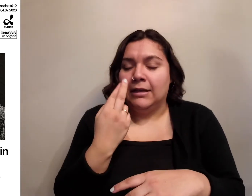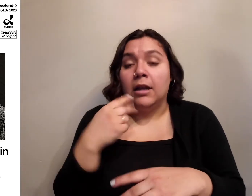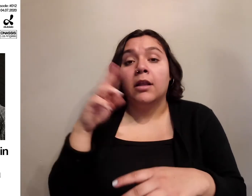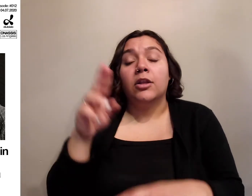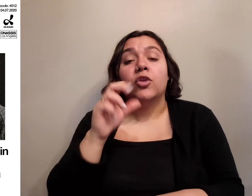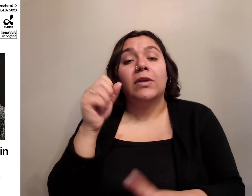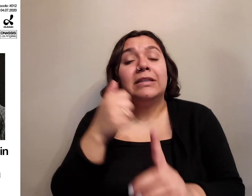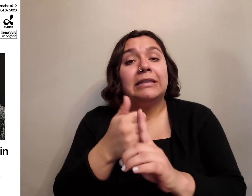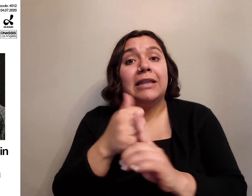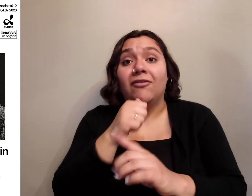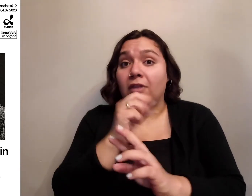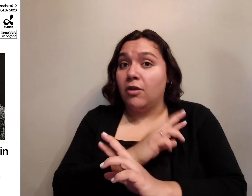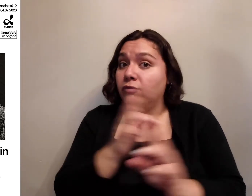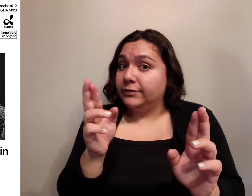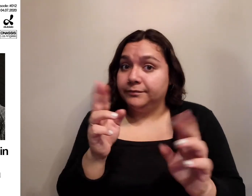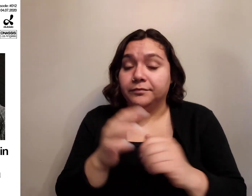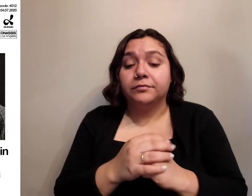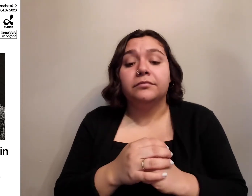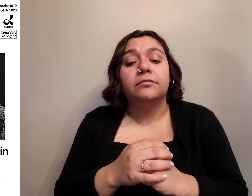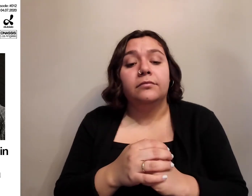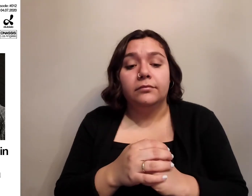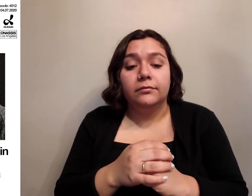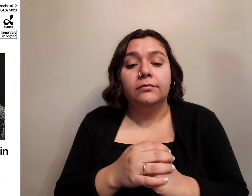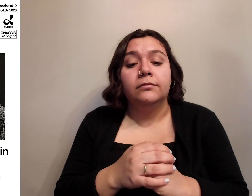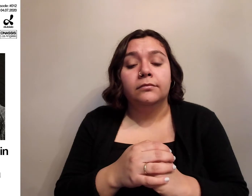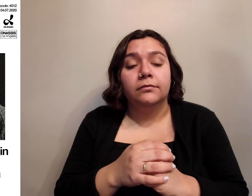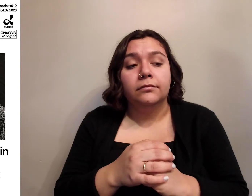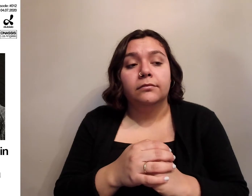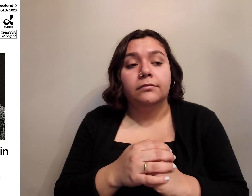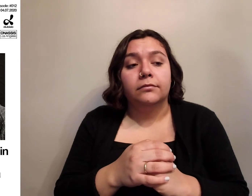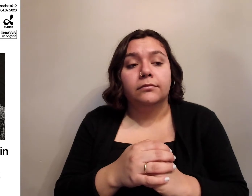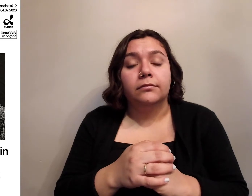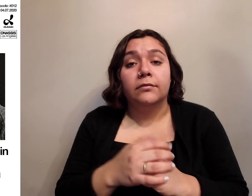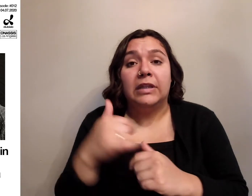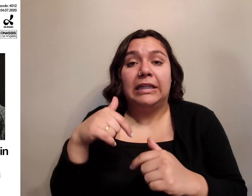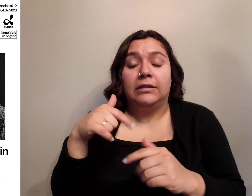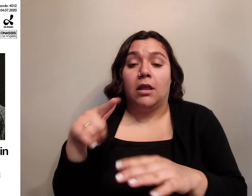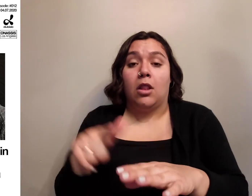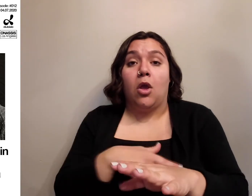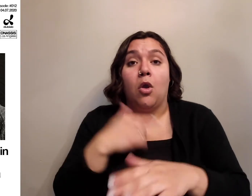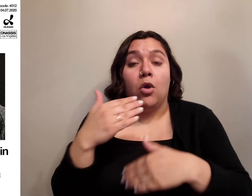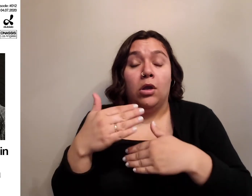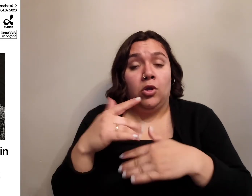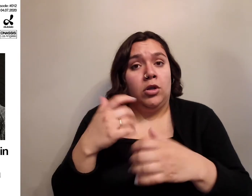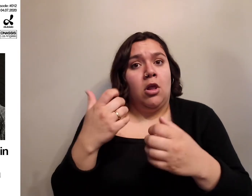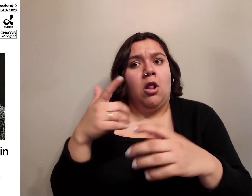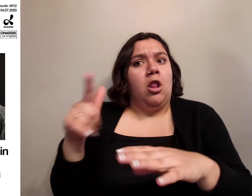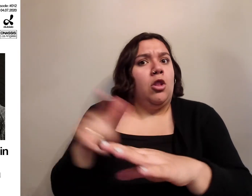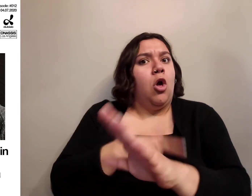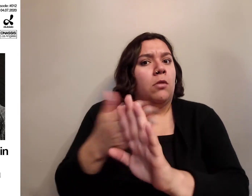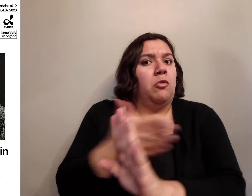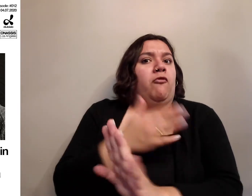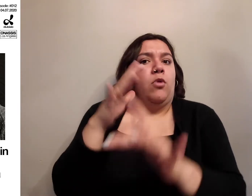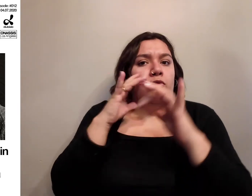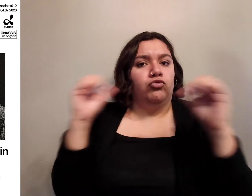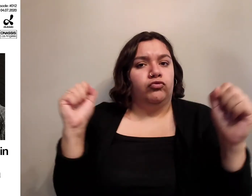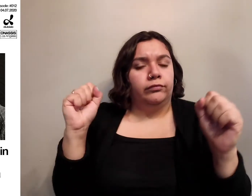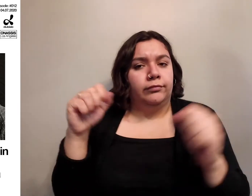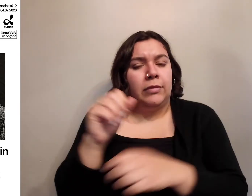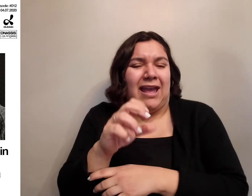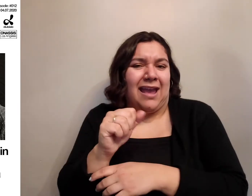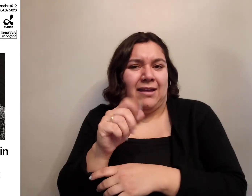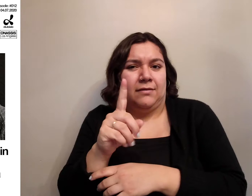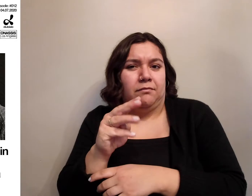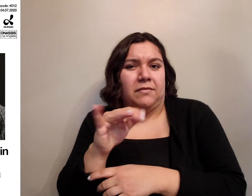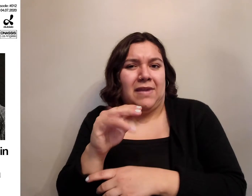is so ill-equipped for this long precede the Trump administration. The